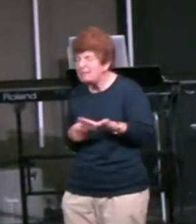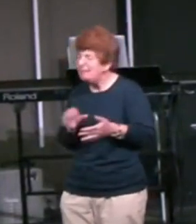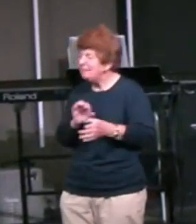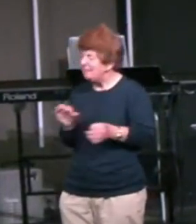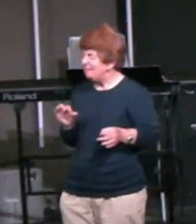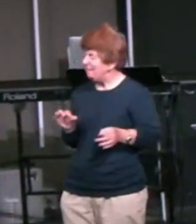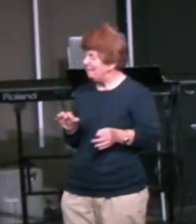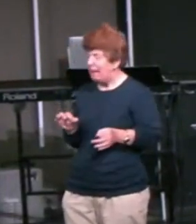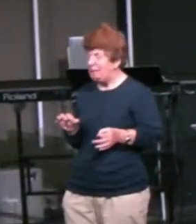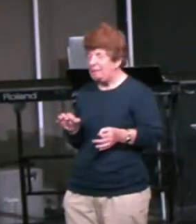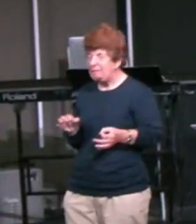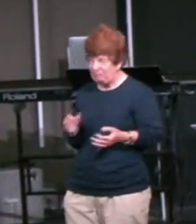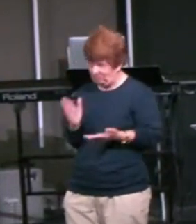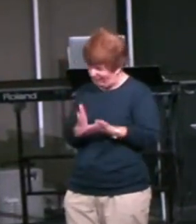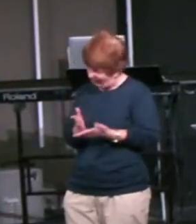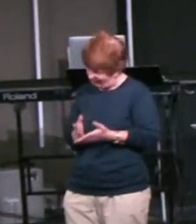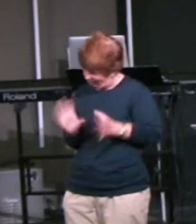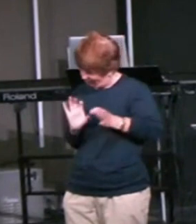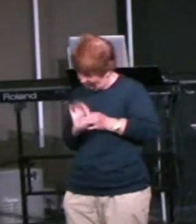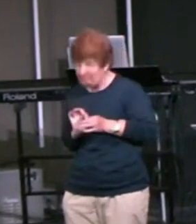nothing much seemed to gel.